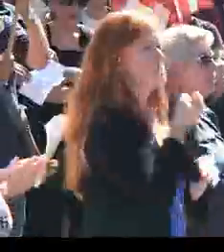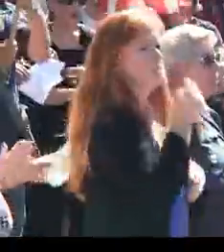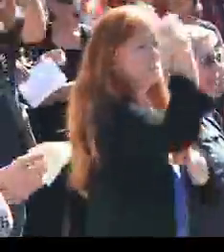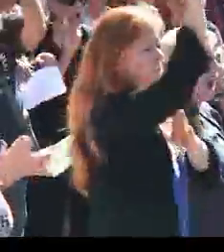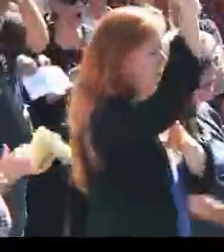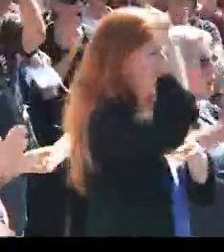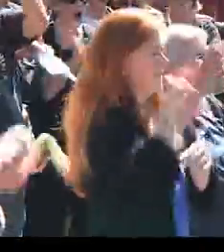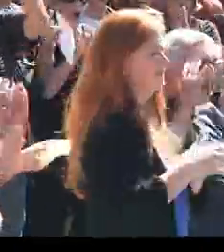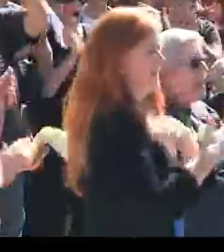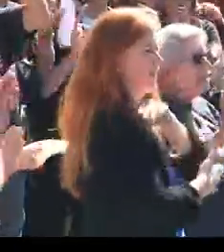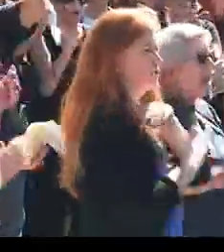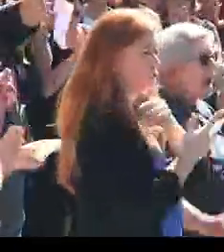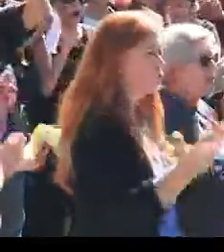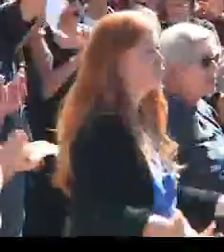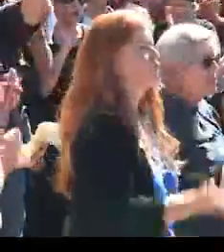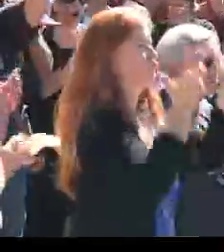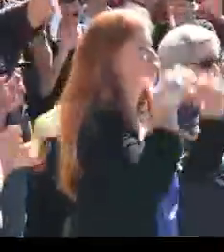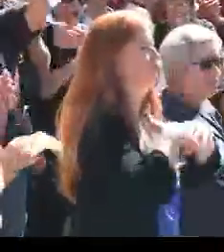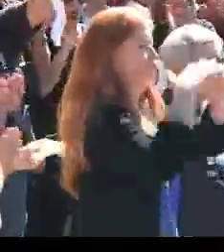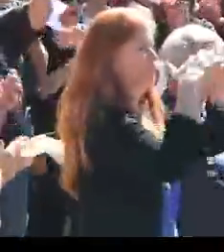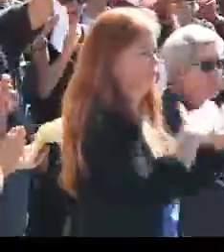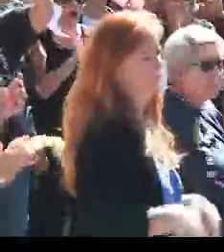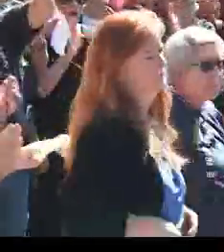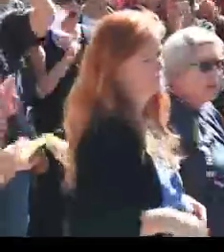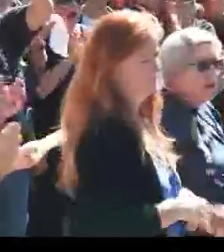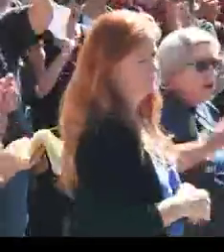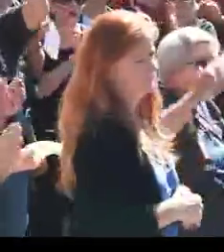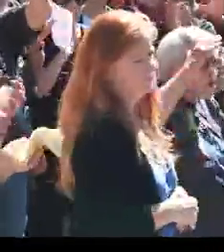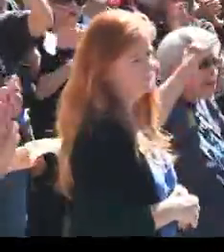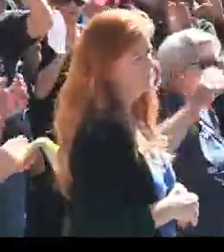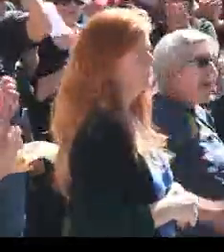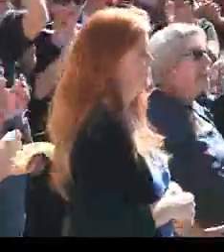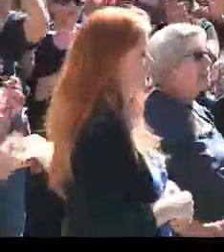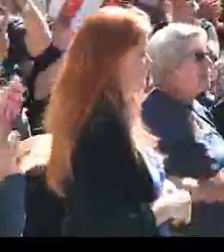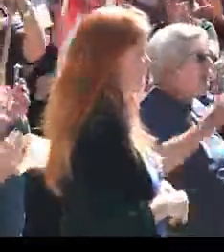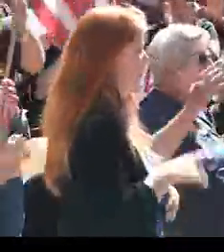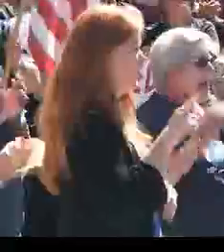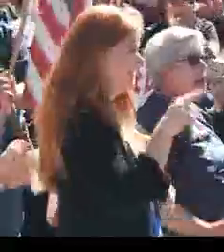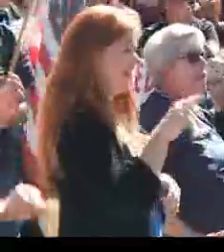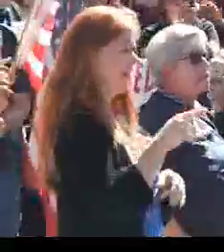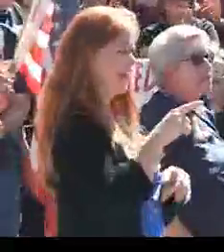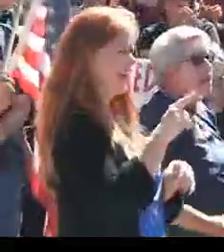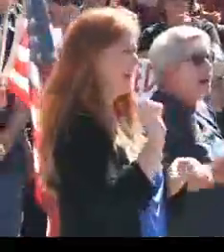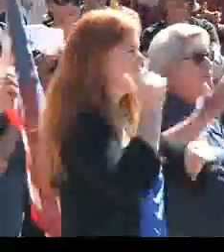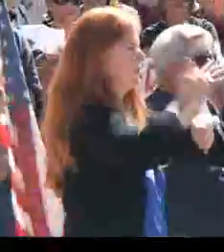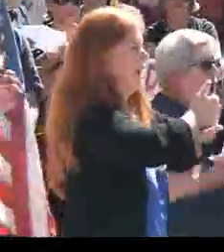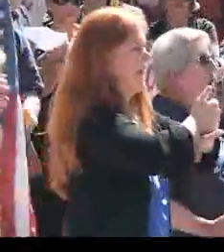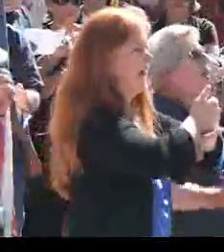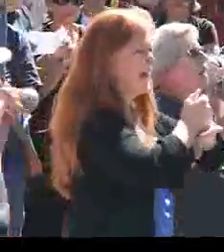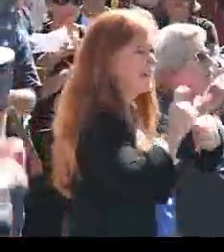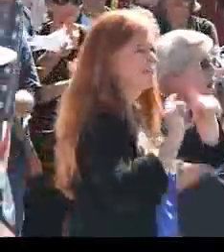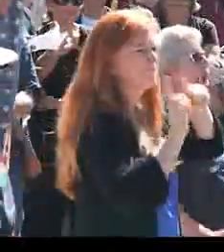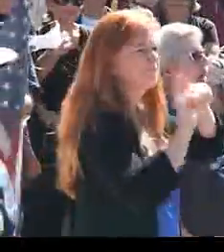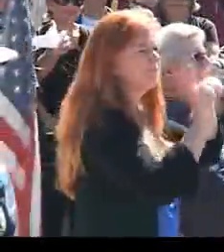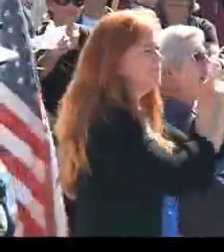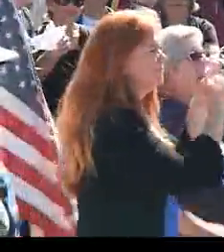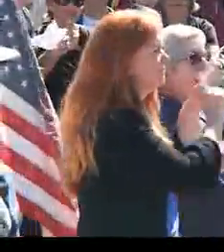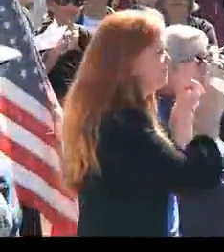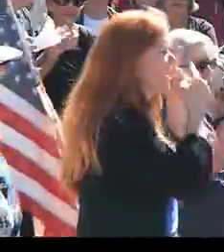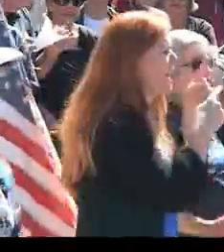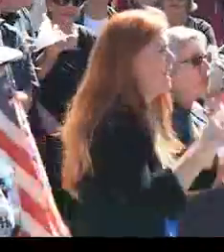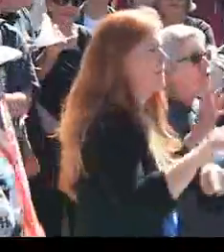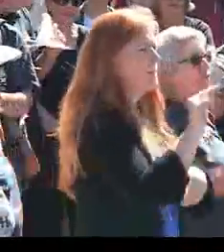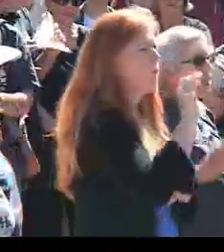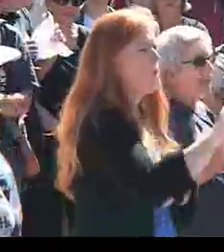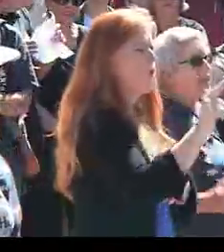up and awakened us, who created the dynamics of moral authority